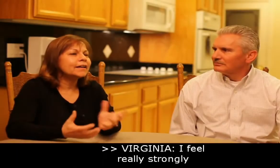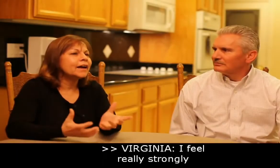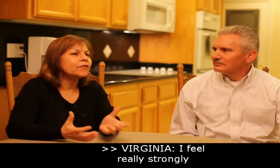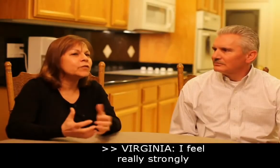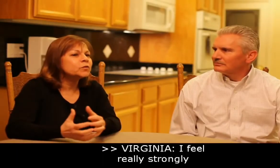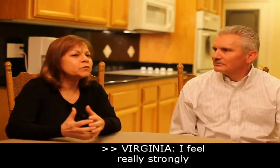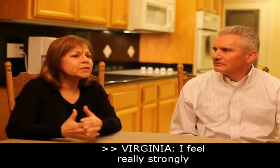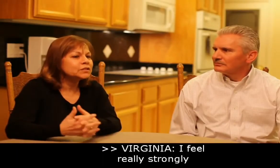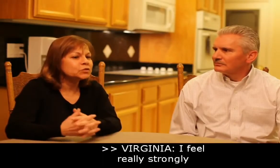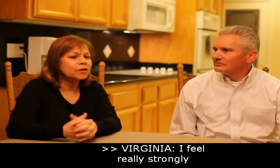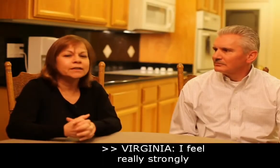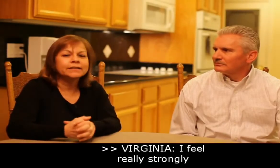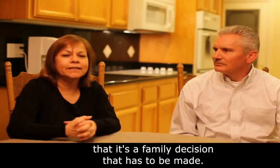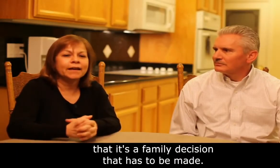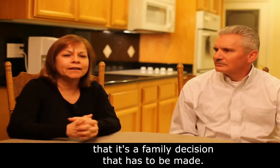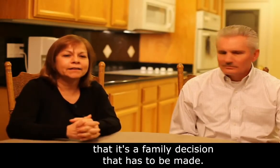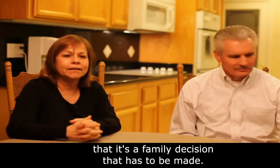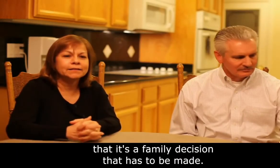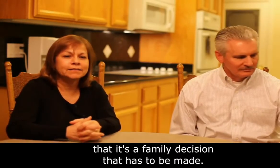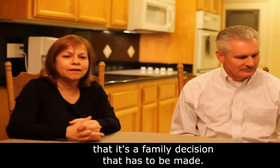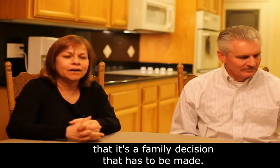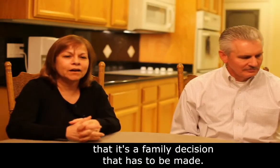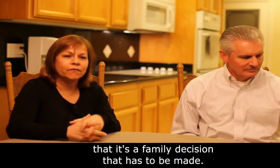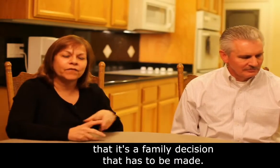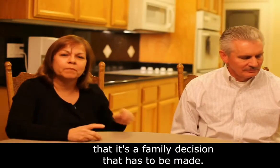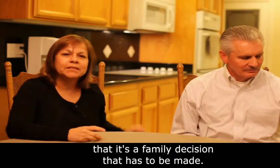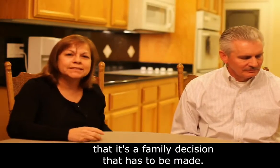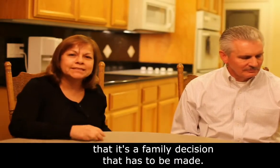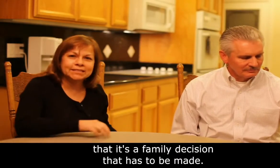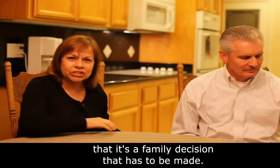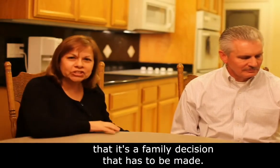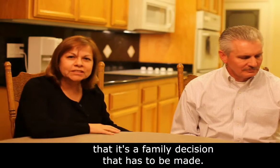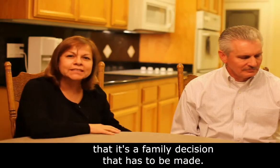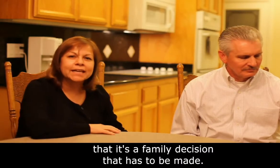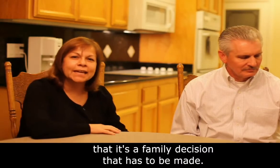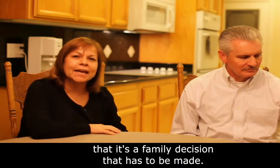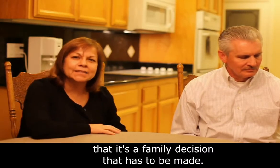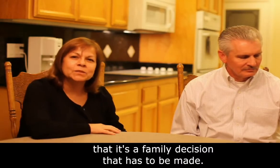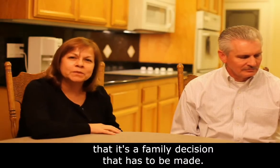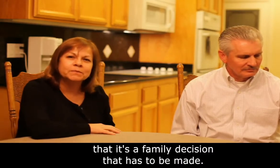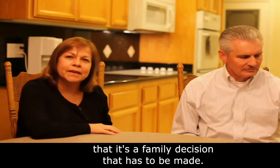I feel really strongly that it's a family decision that has to be made.